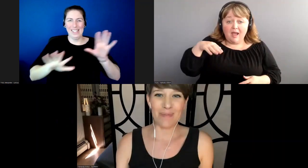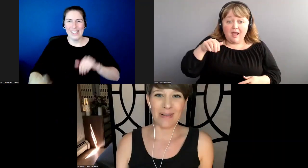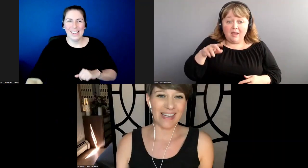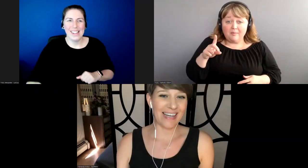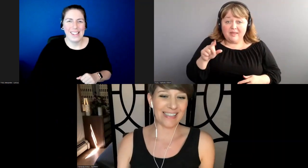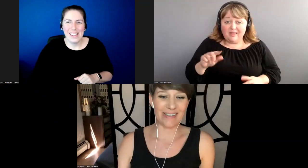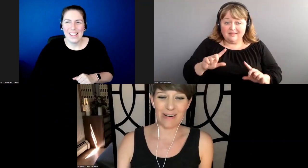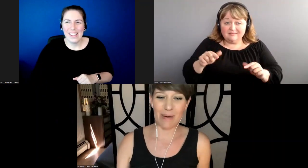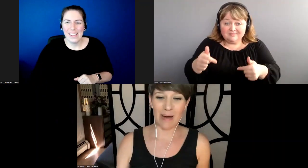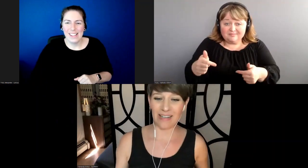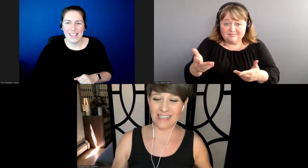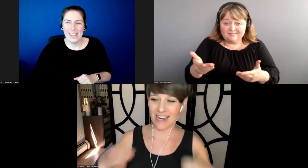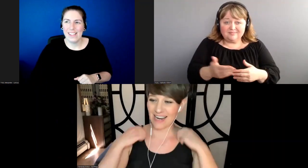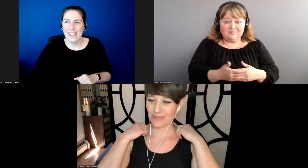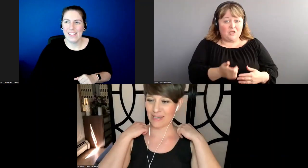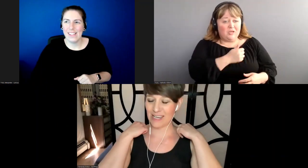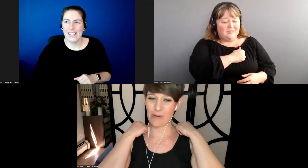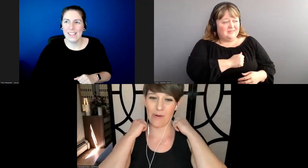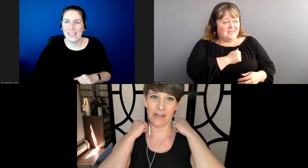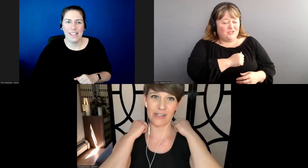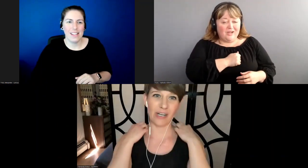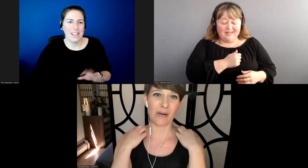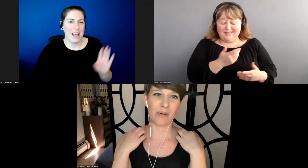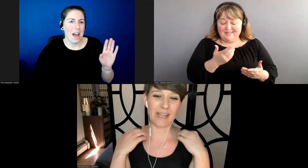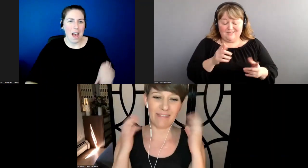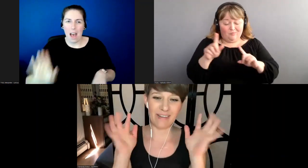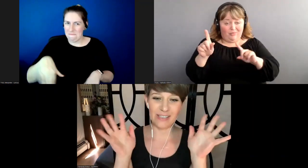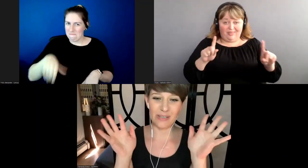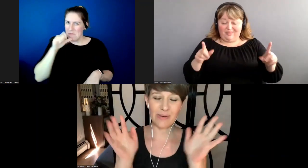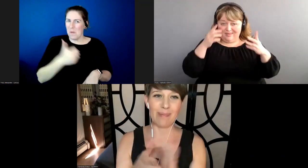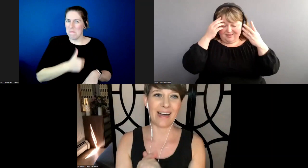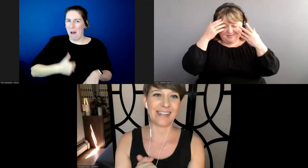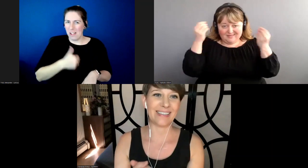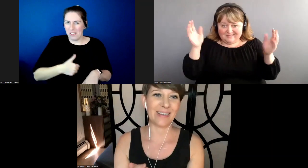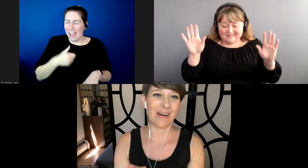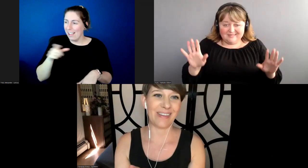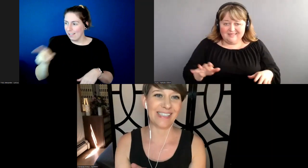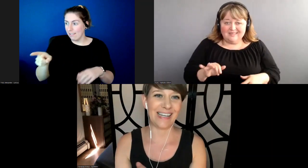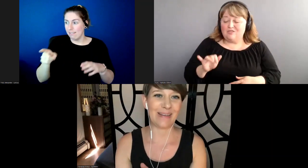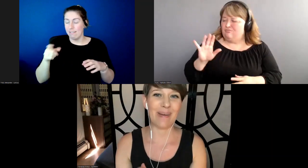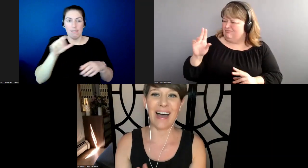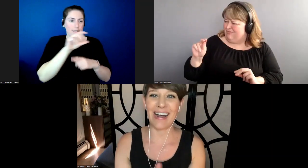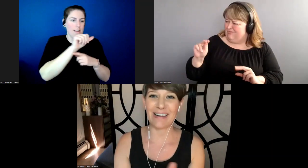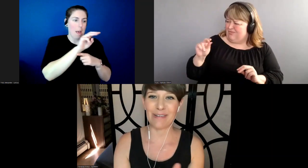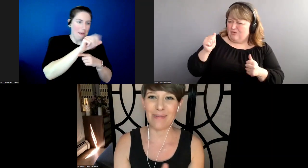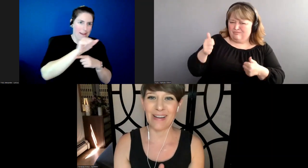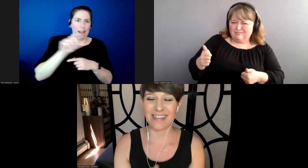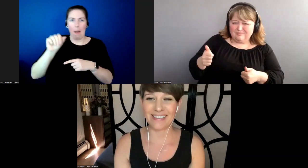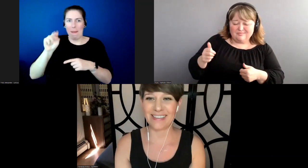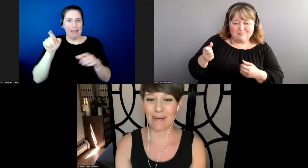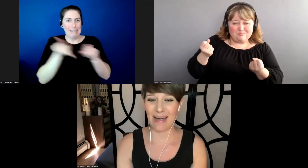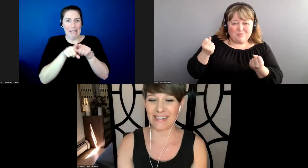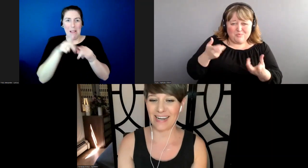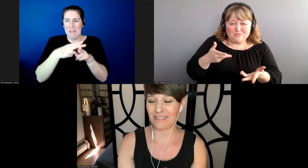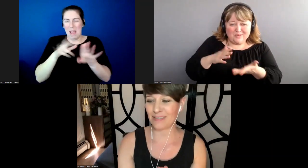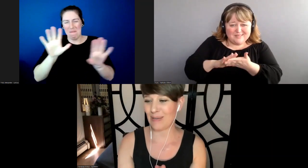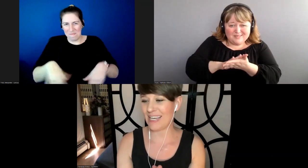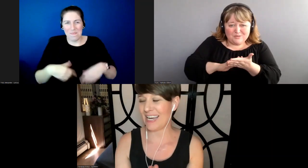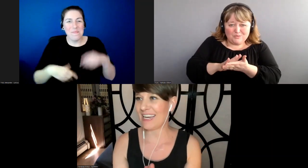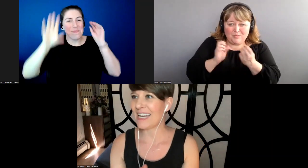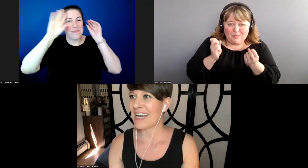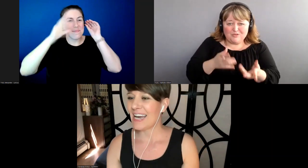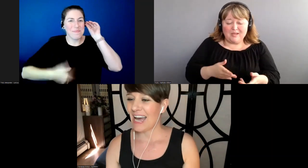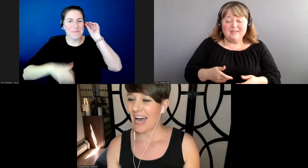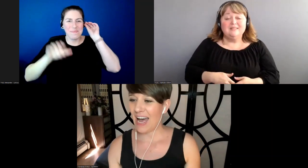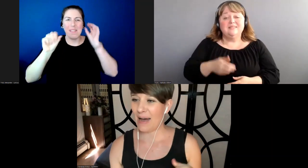No, please don't apologize. We keep you on your toes having two Amandas on the team. Hi, everyone. This is Amanda F.